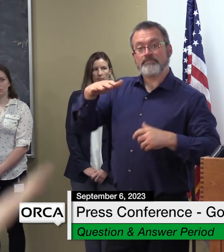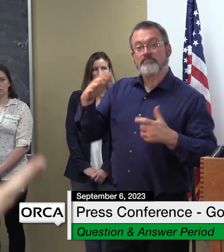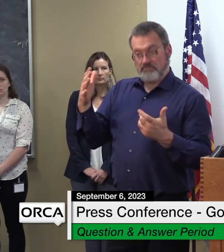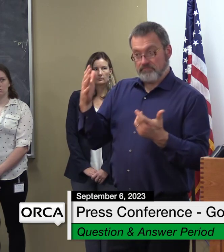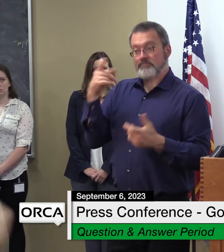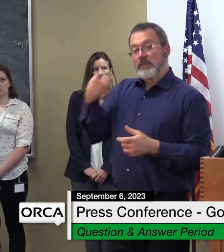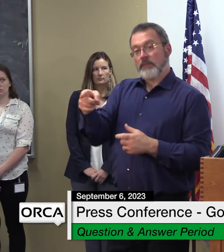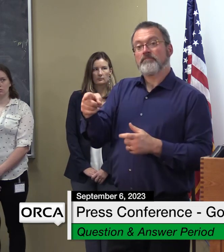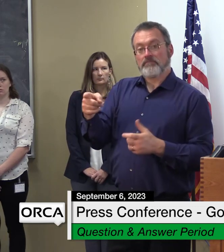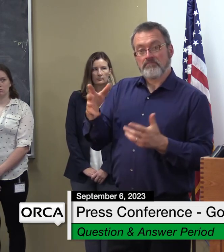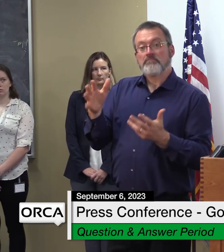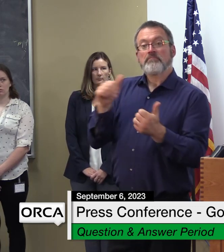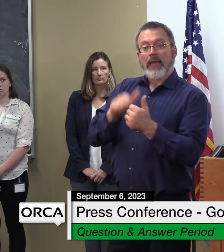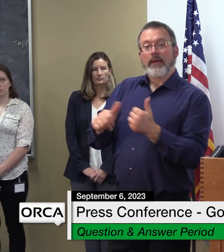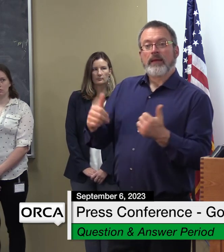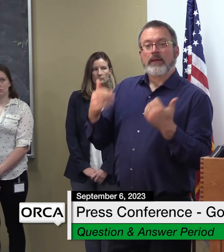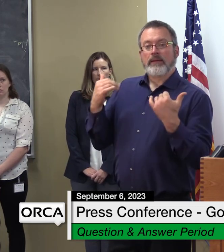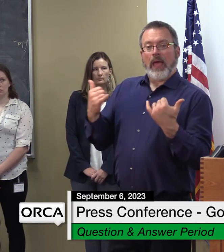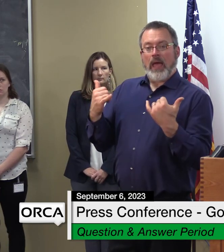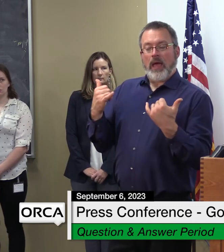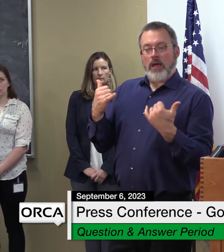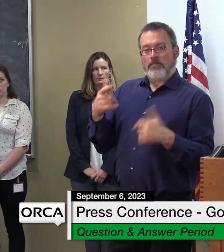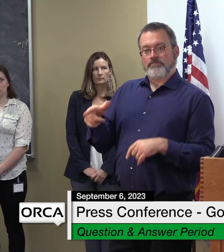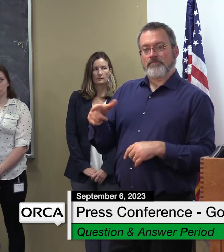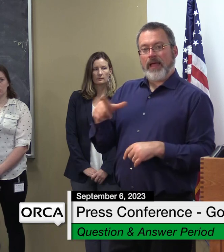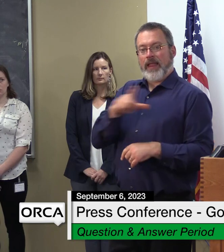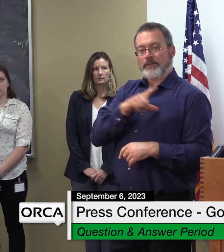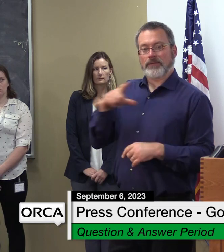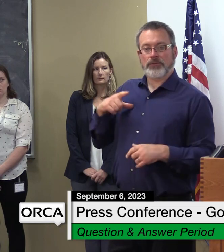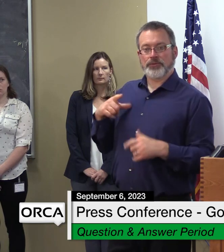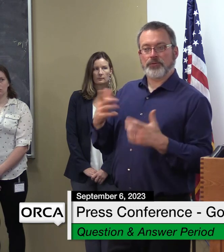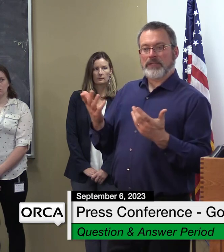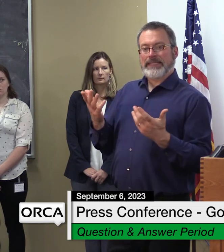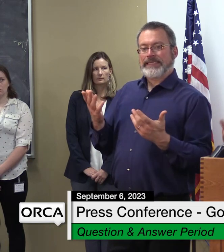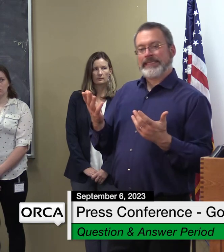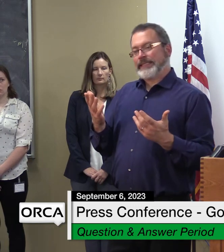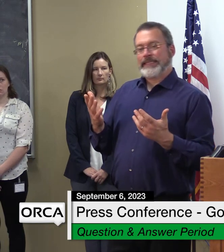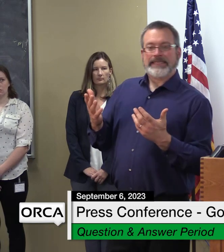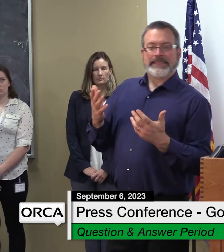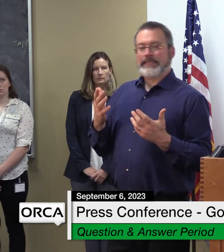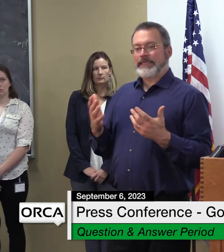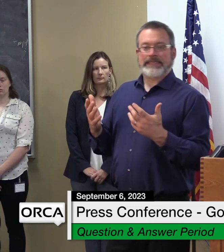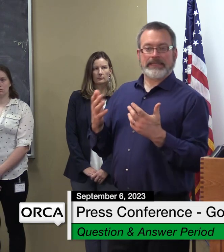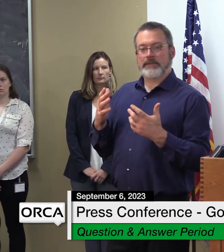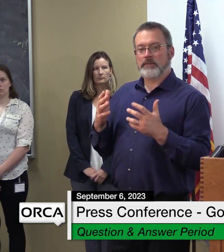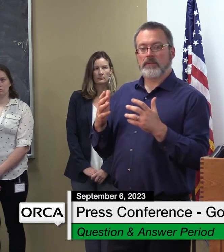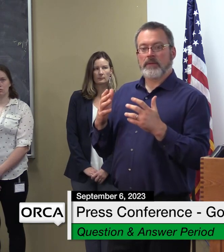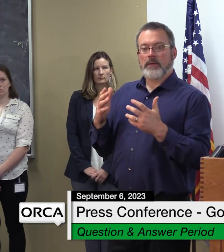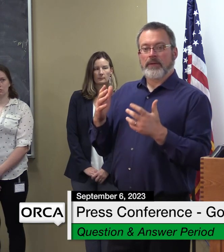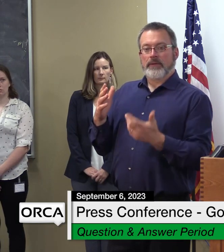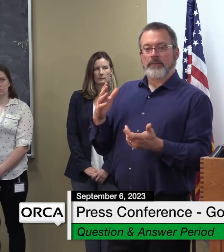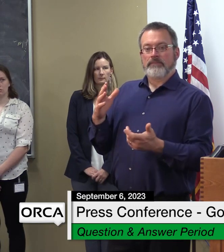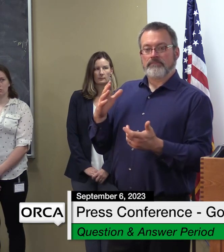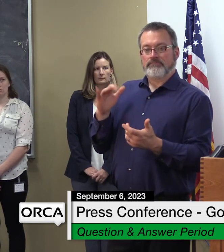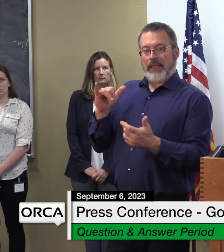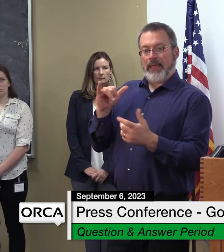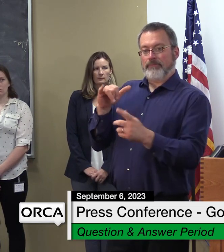now the legislature has decided to formalize an impeachment process.